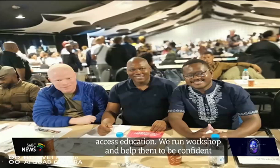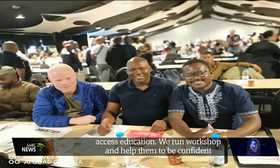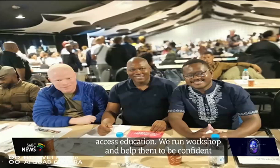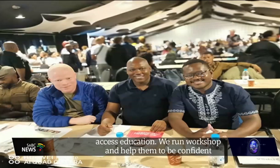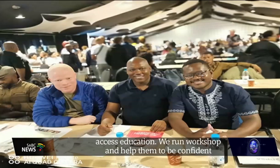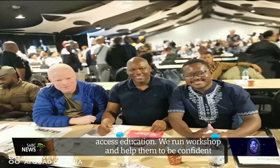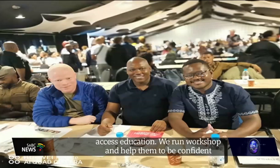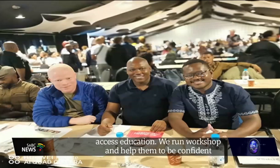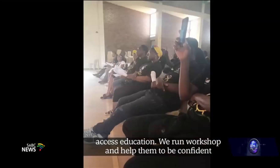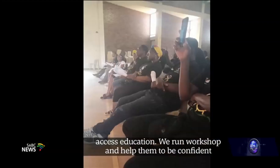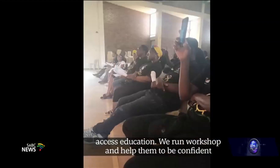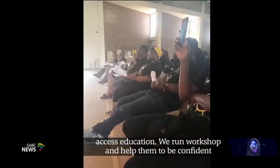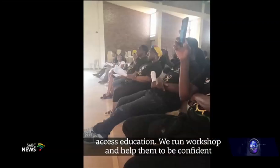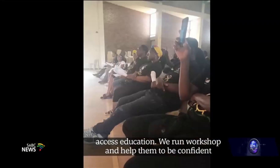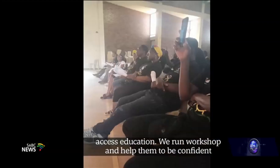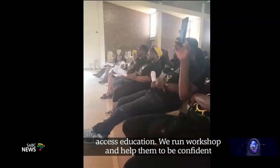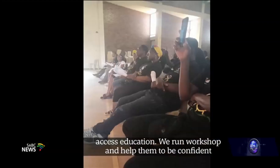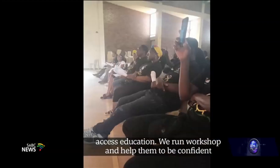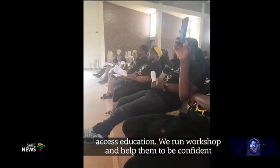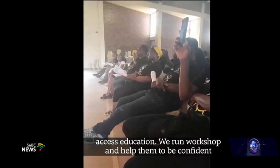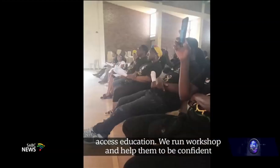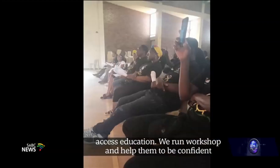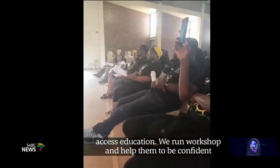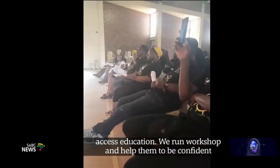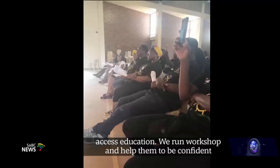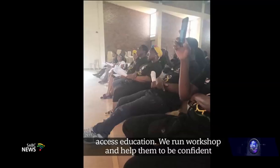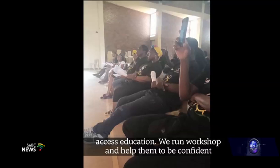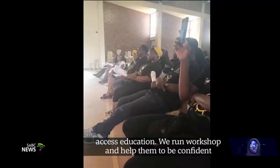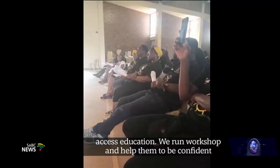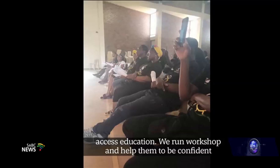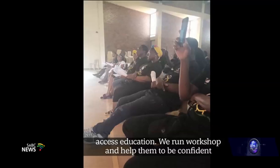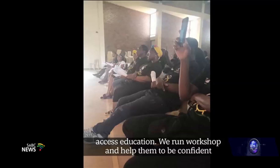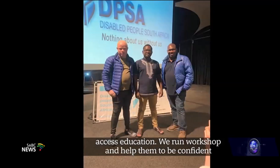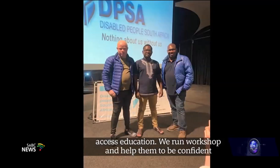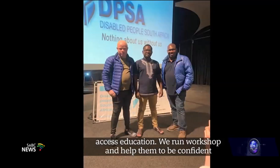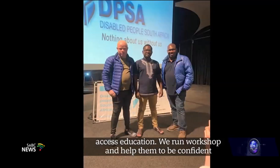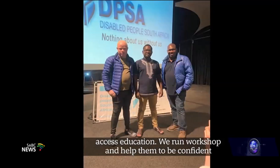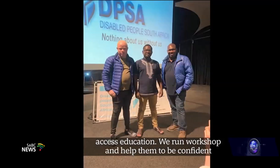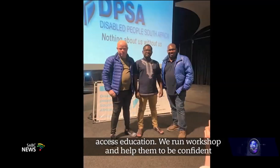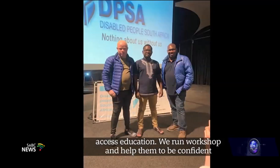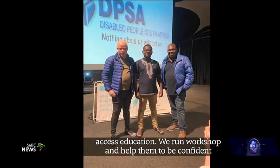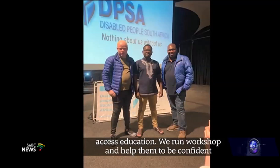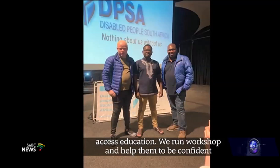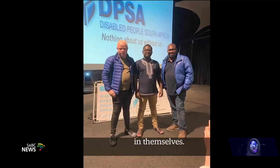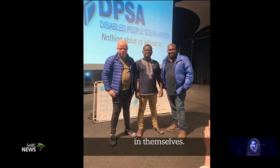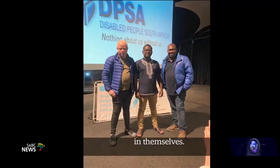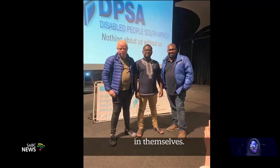dilong tsa education, mo dilong tse so re etsa di workshop gore re ba thuse ba ikitse